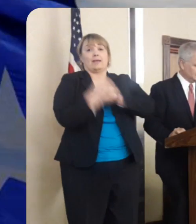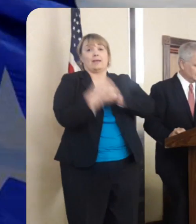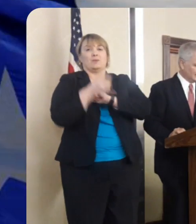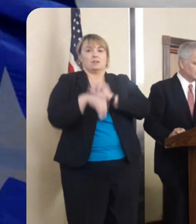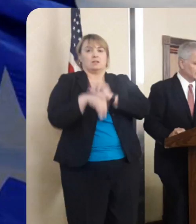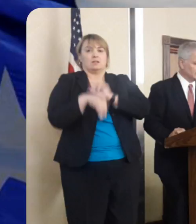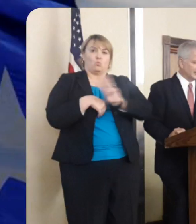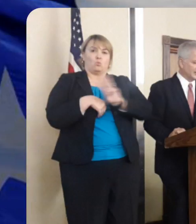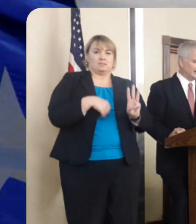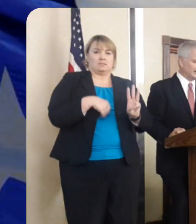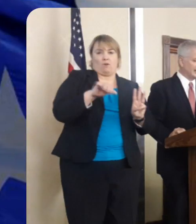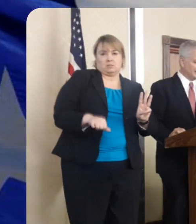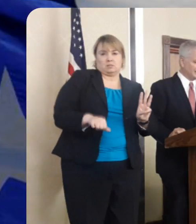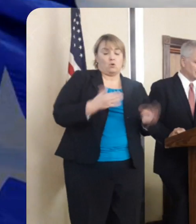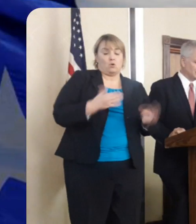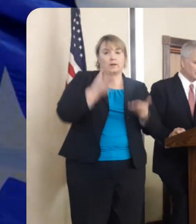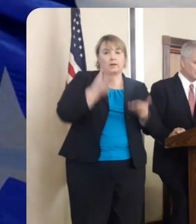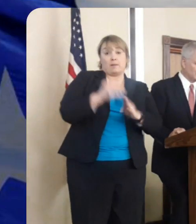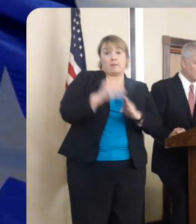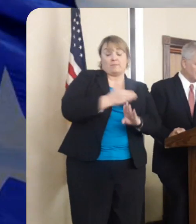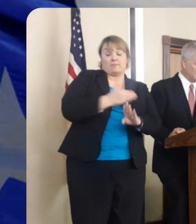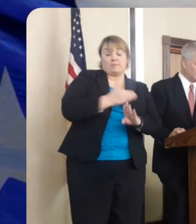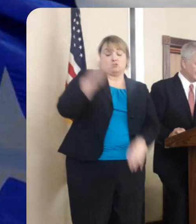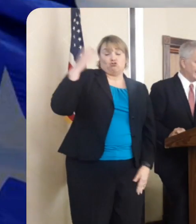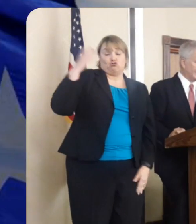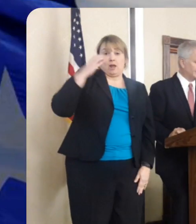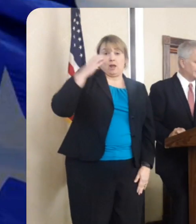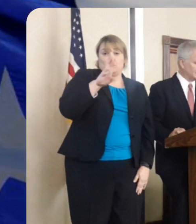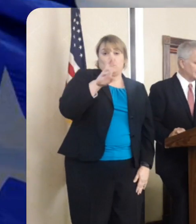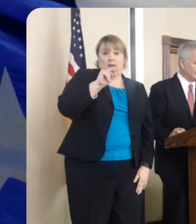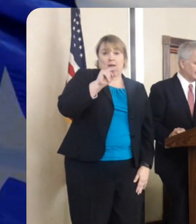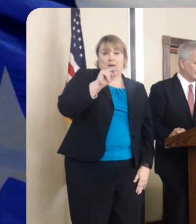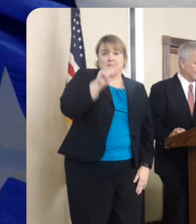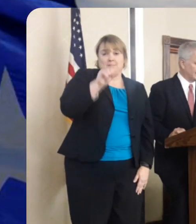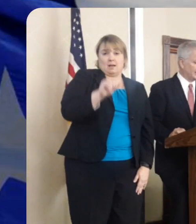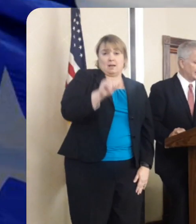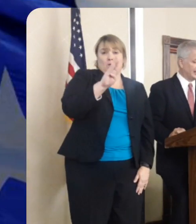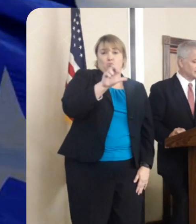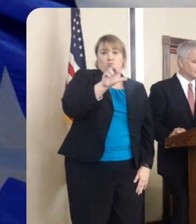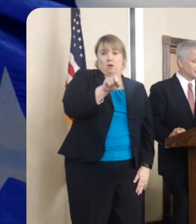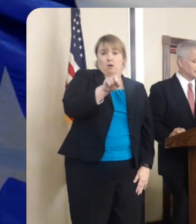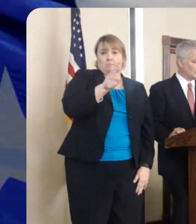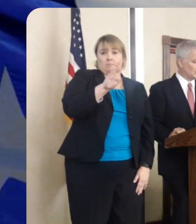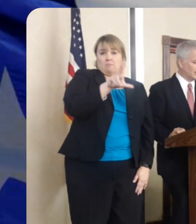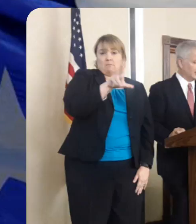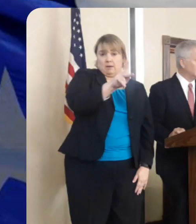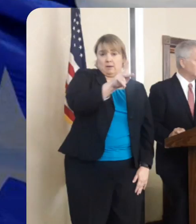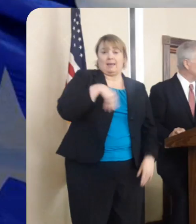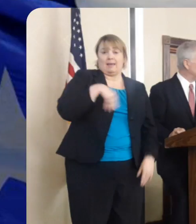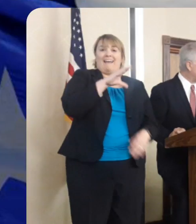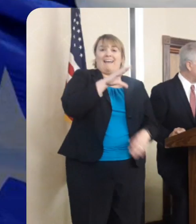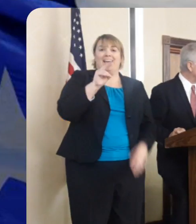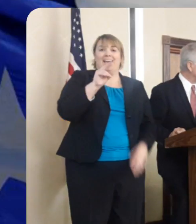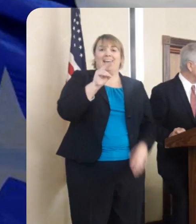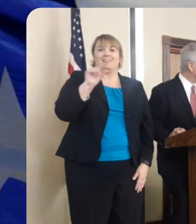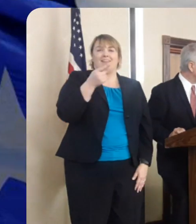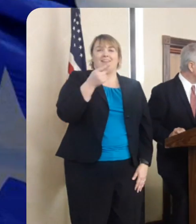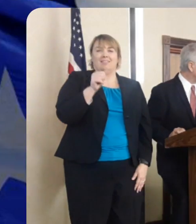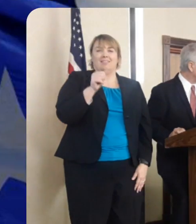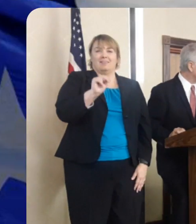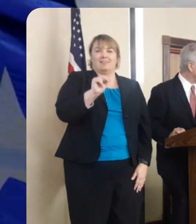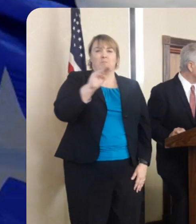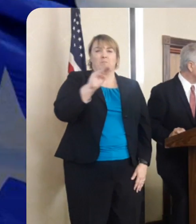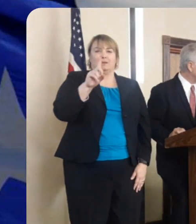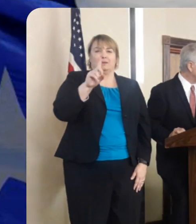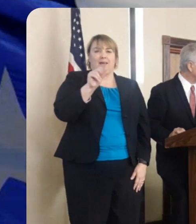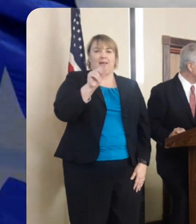Al was recommended by the previous chair, Brenda Broadbeck, and Nathan McDaniel, campaign manager for Chippewa. I believe Al is still here, is